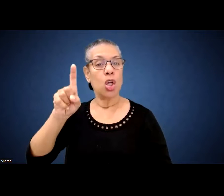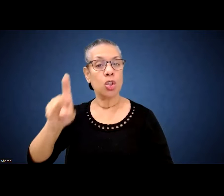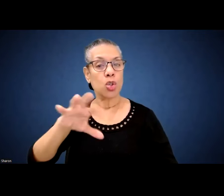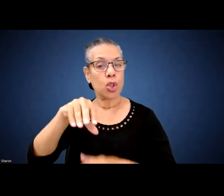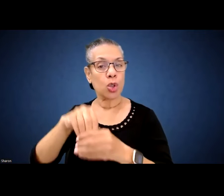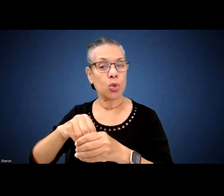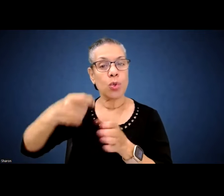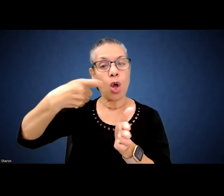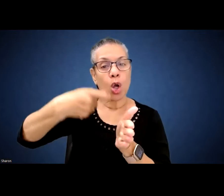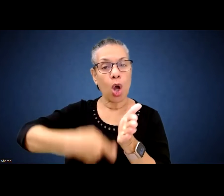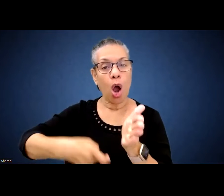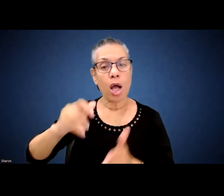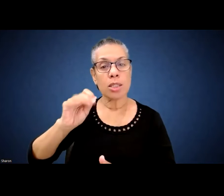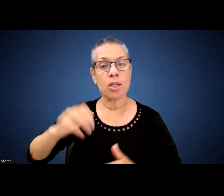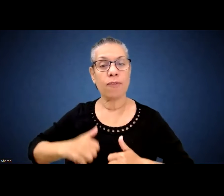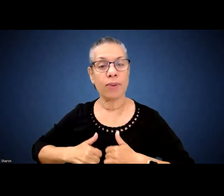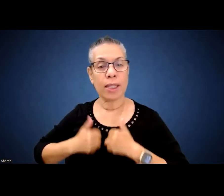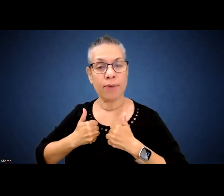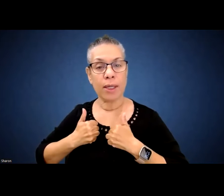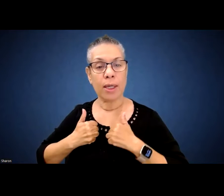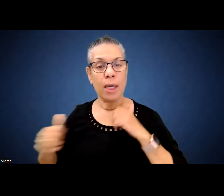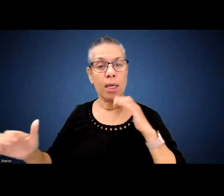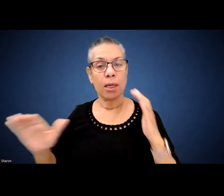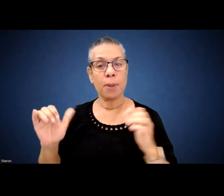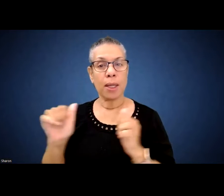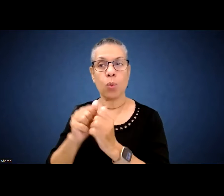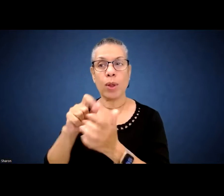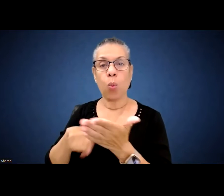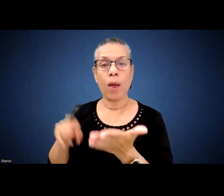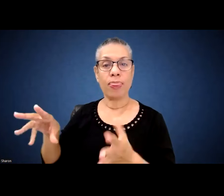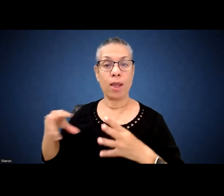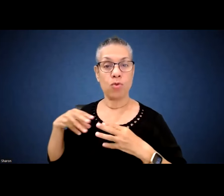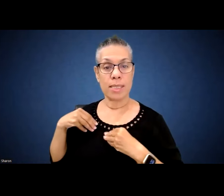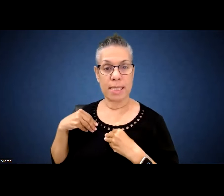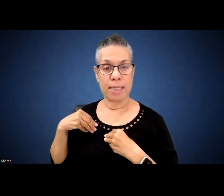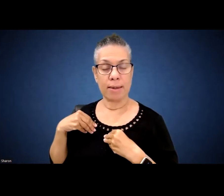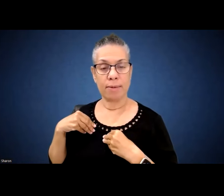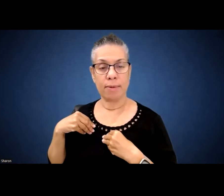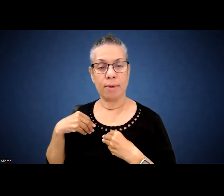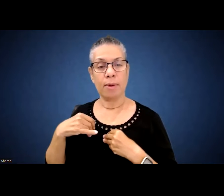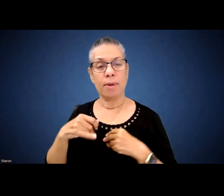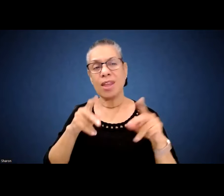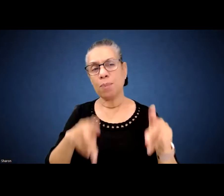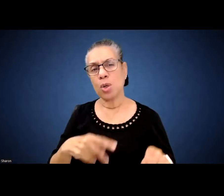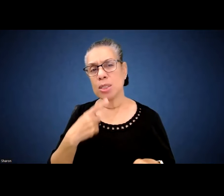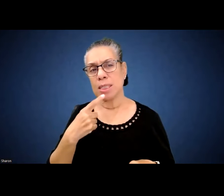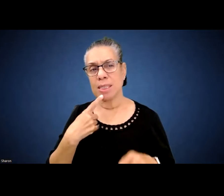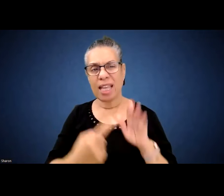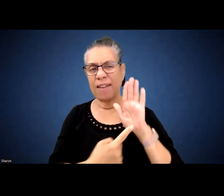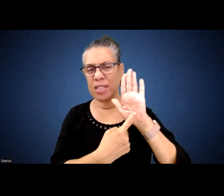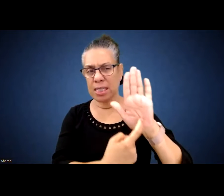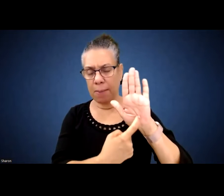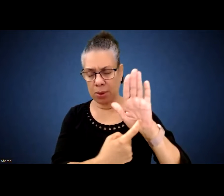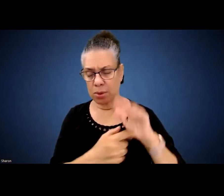of living in relationship to the income the person receives. This person also had examples